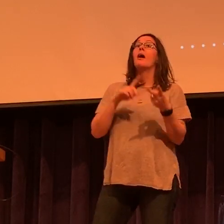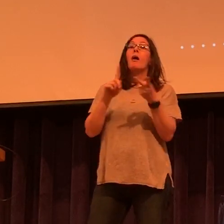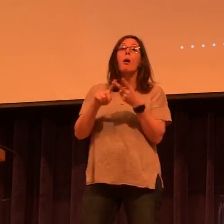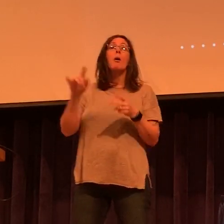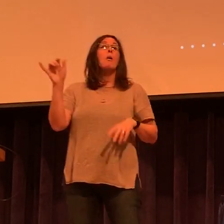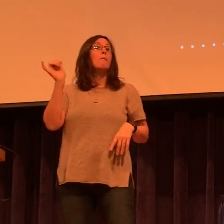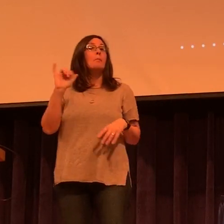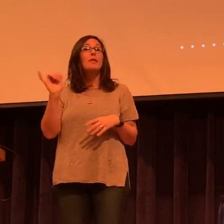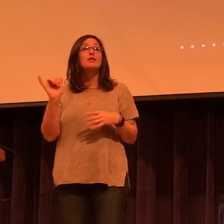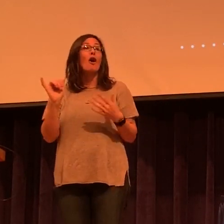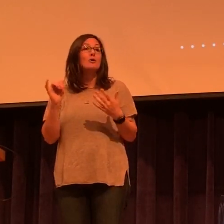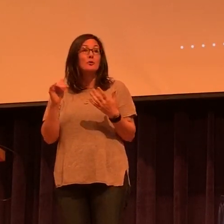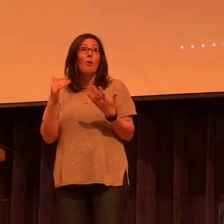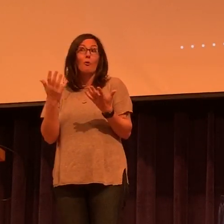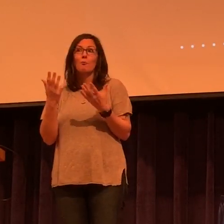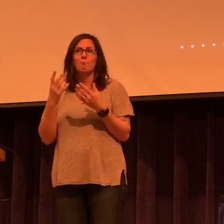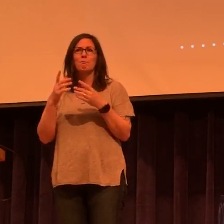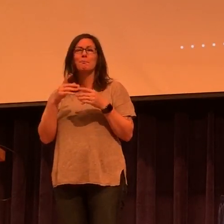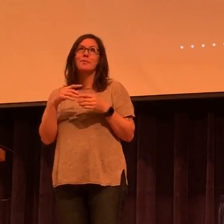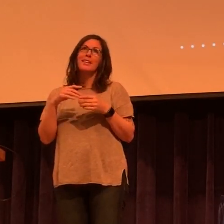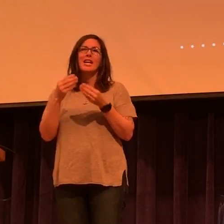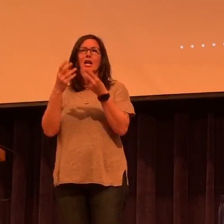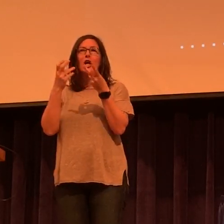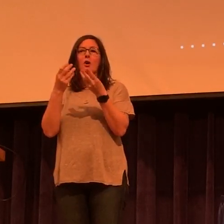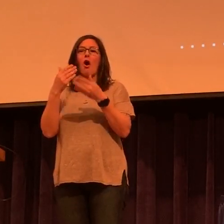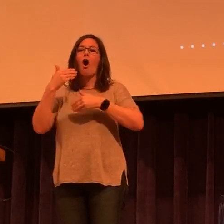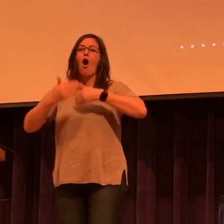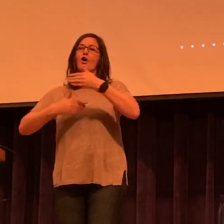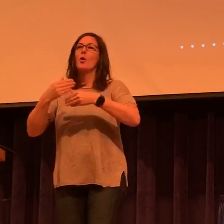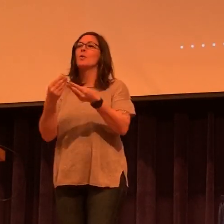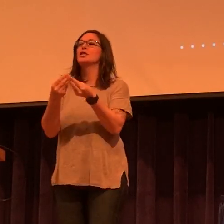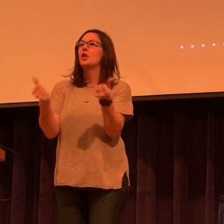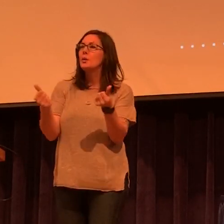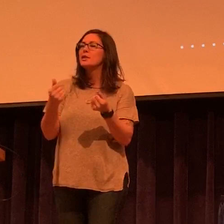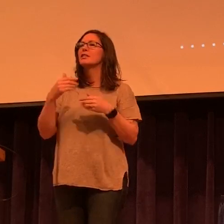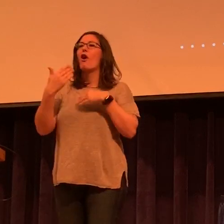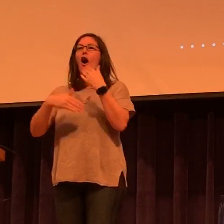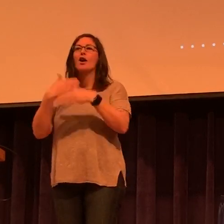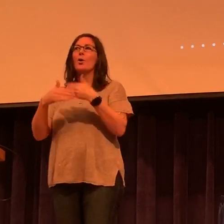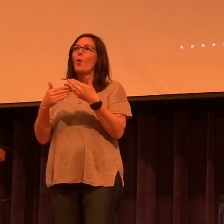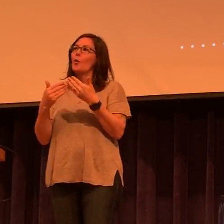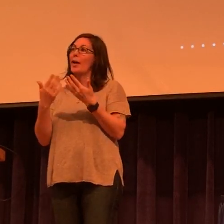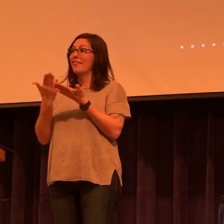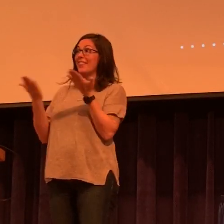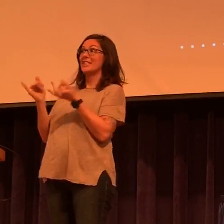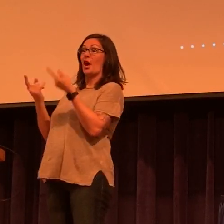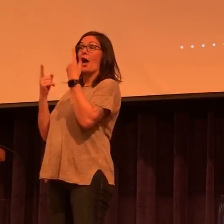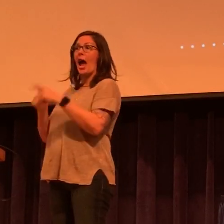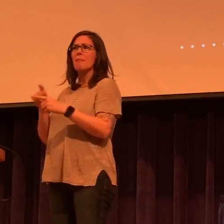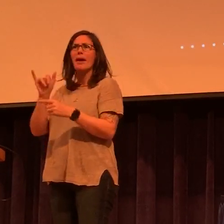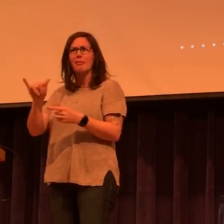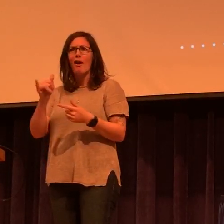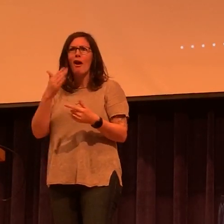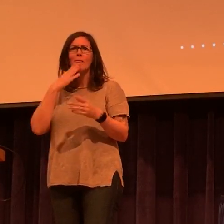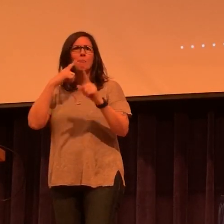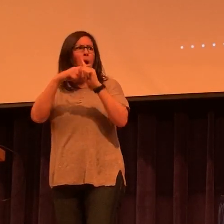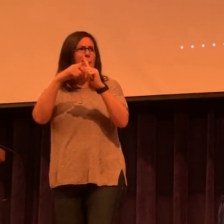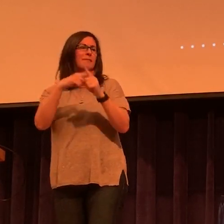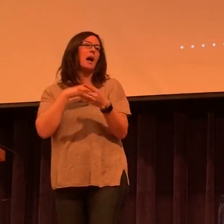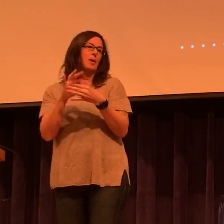requires doing something different, which requires more or different effort. There are ongoing solutions or ongoing things that are